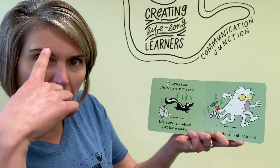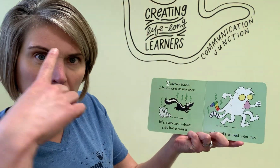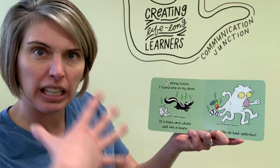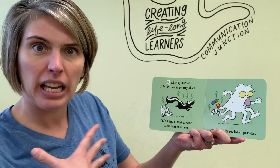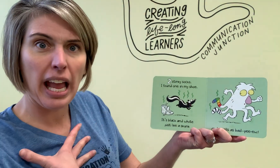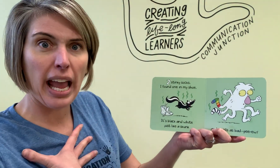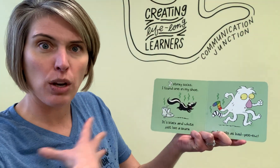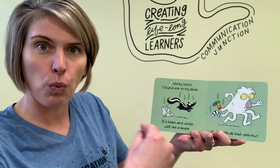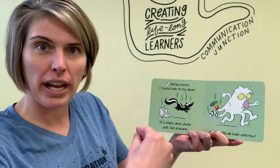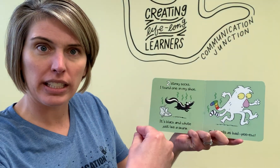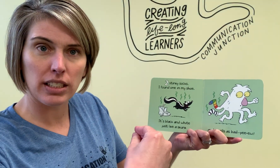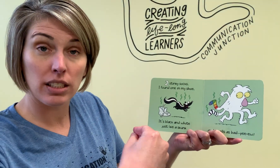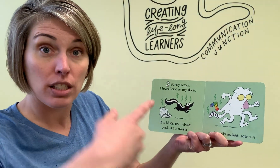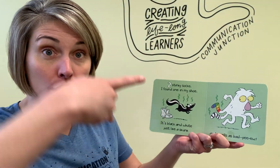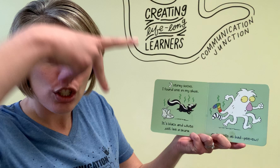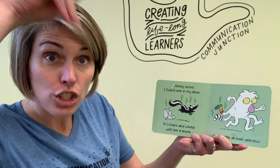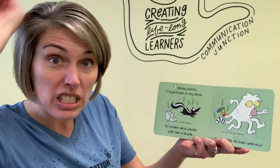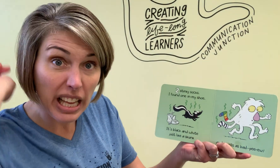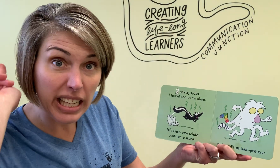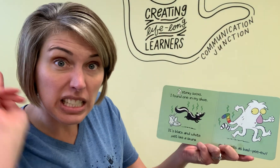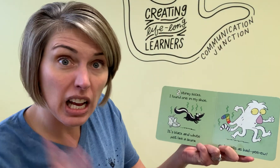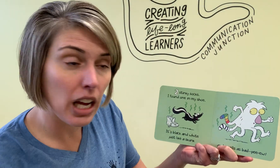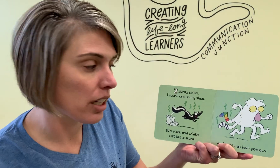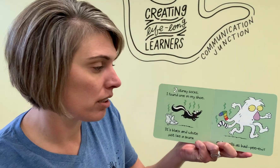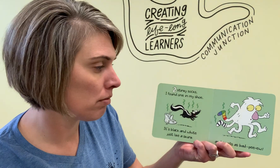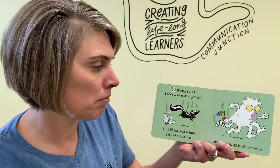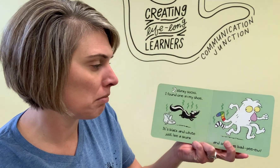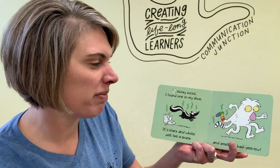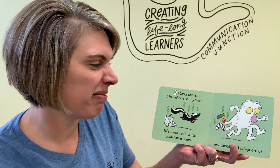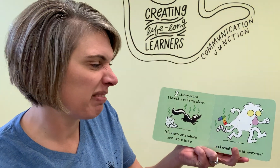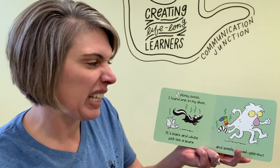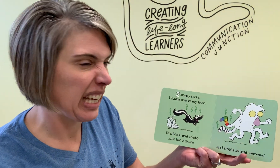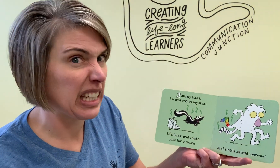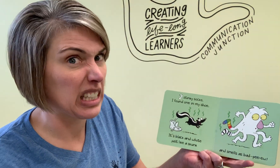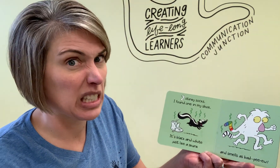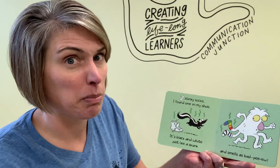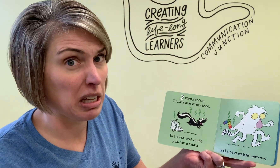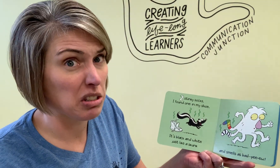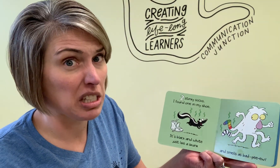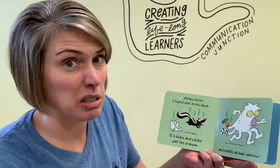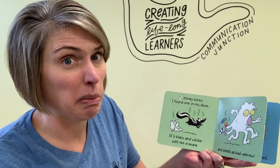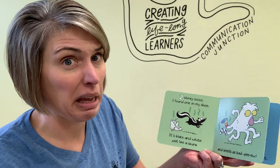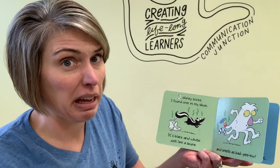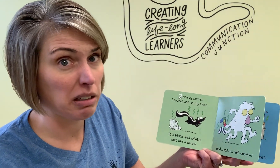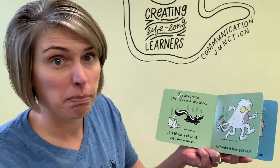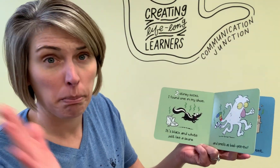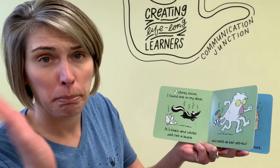black and white, just like a skunk. And it smells as bad.